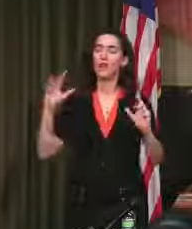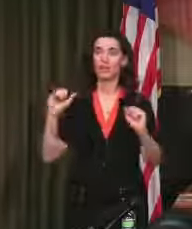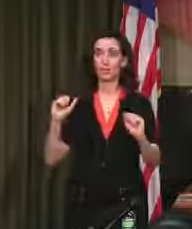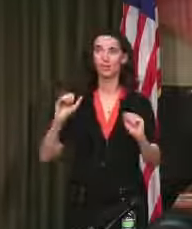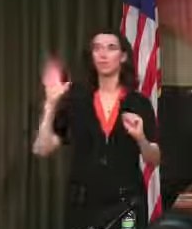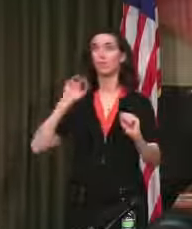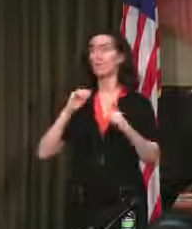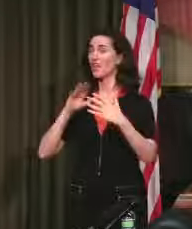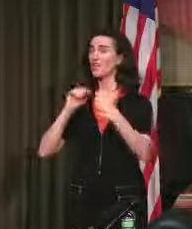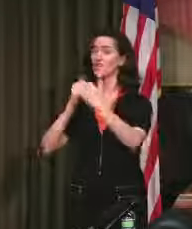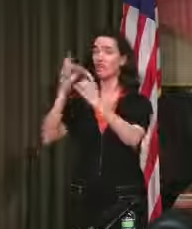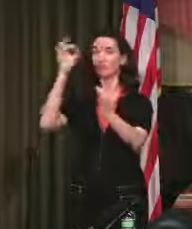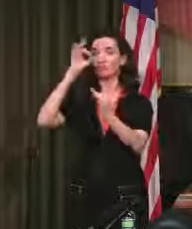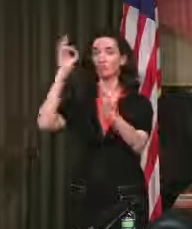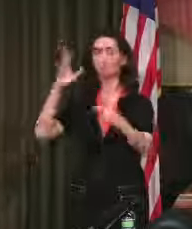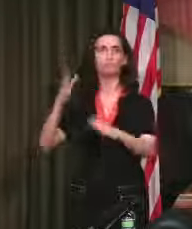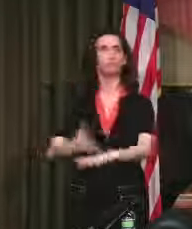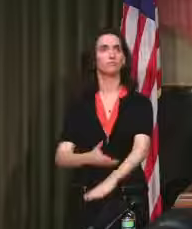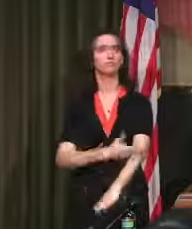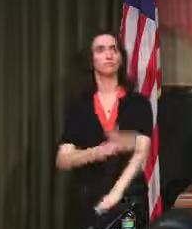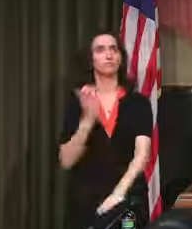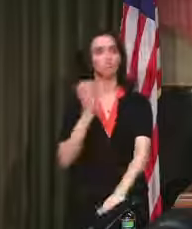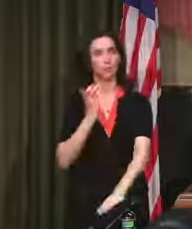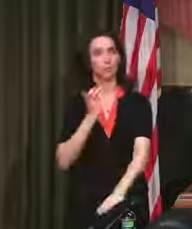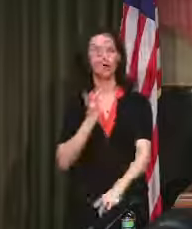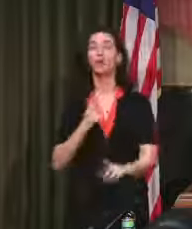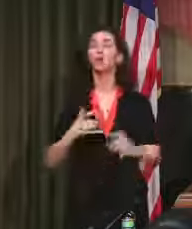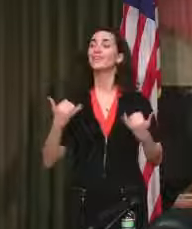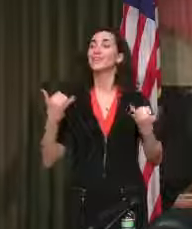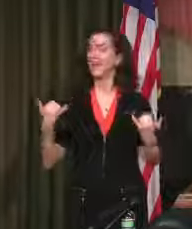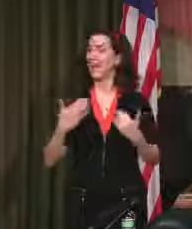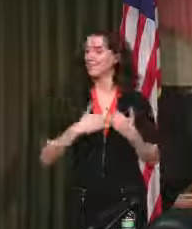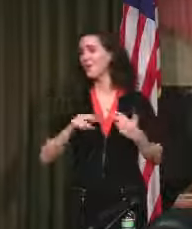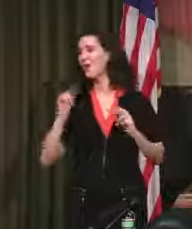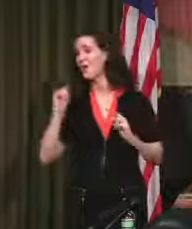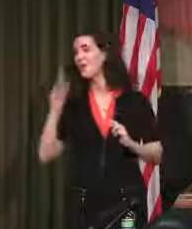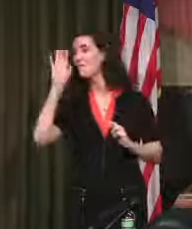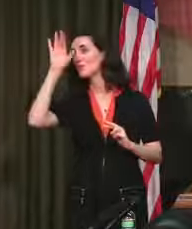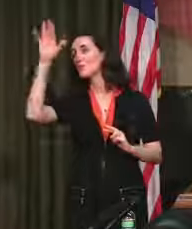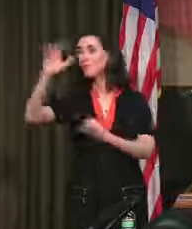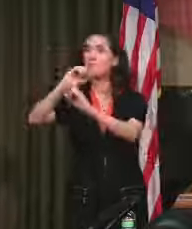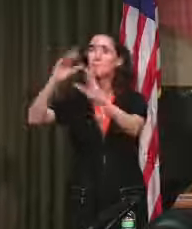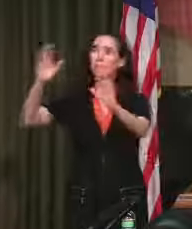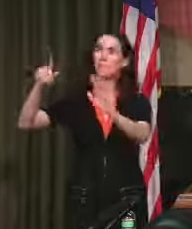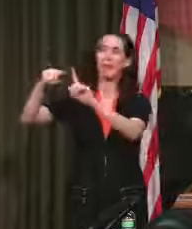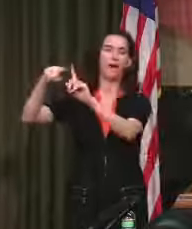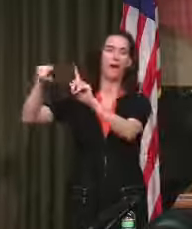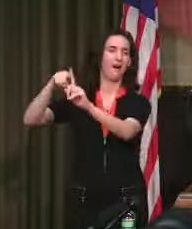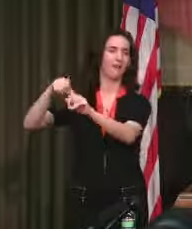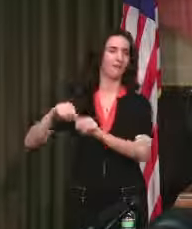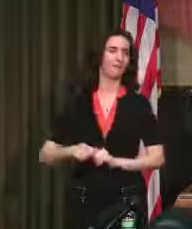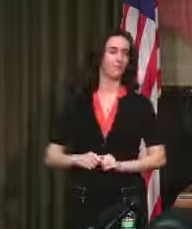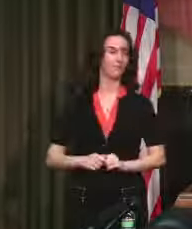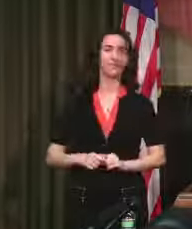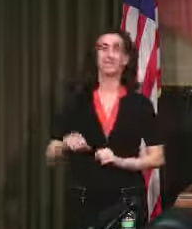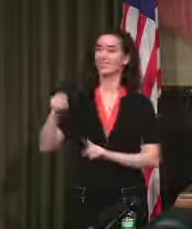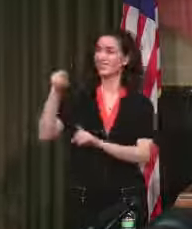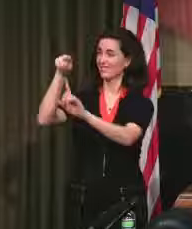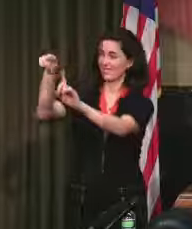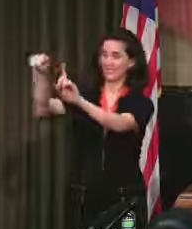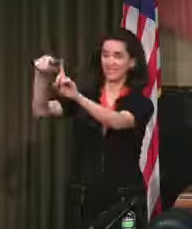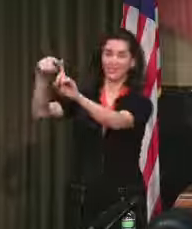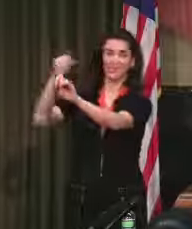that we faced. And now I look forward to that bright future that I have always